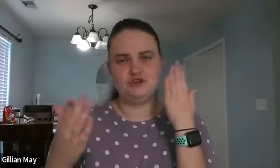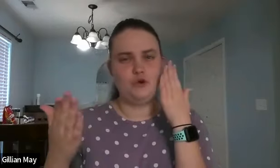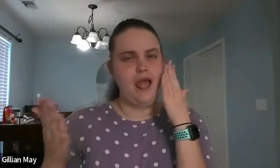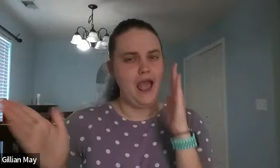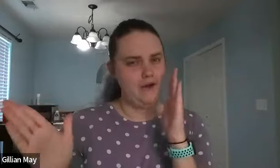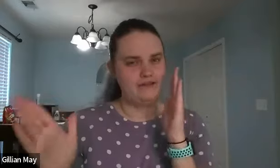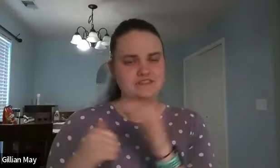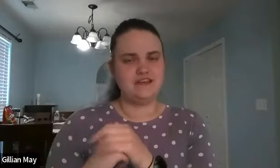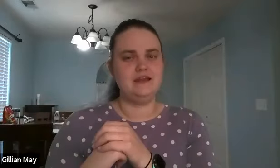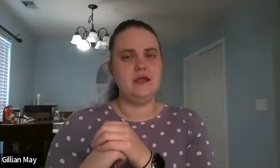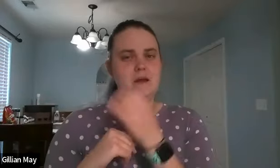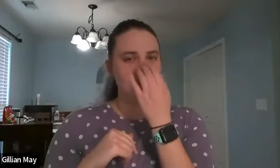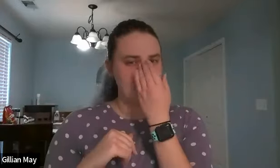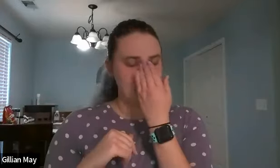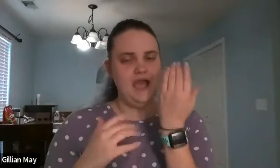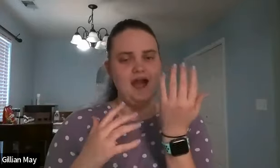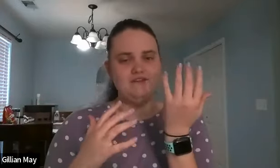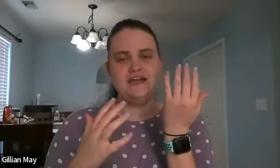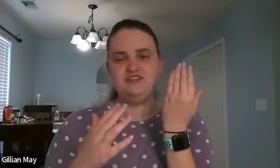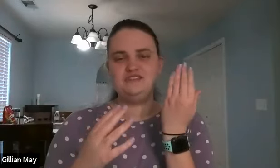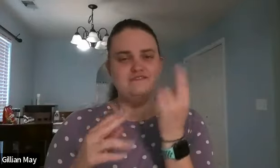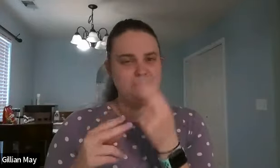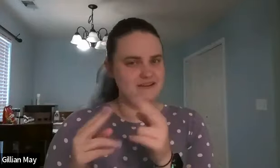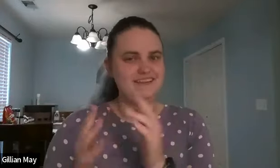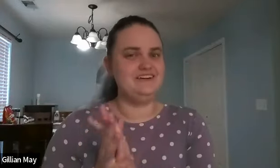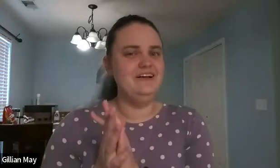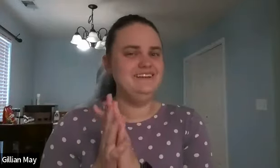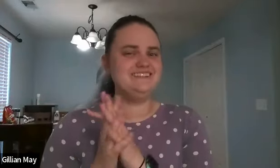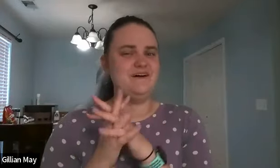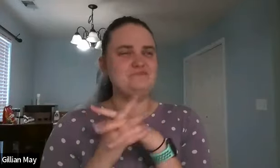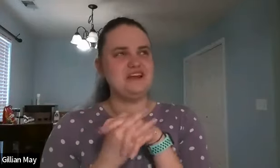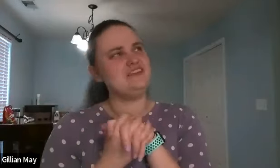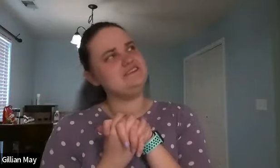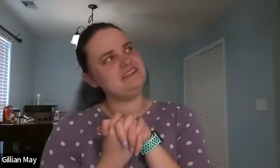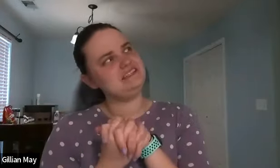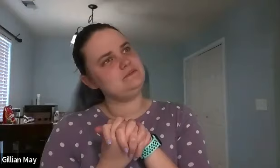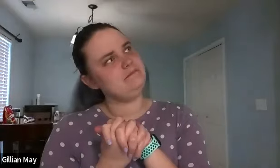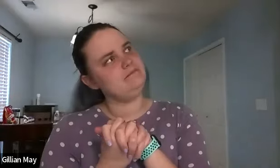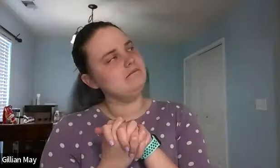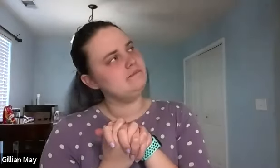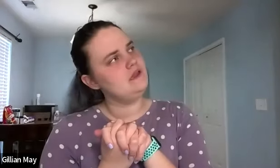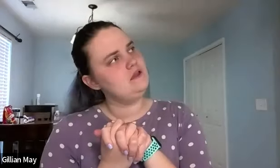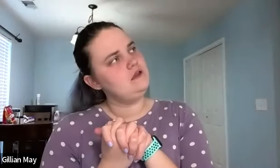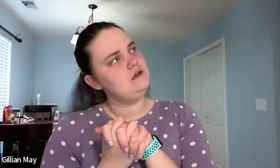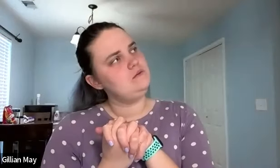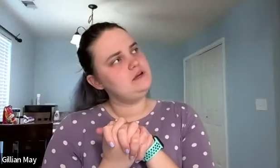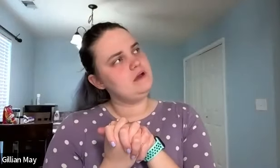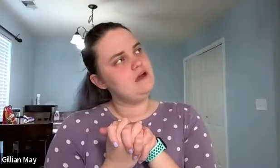don't know how I've done it, but I use it very little. So I'm trying to think of a sentence. I'm like, when do I